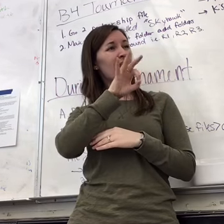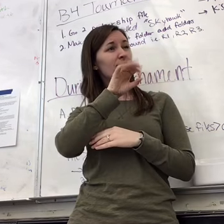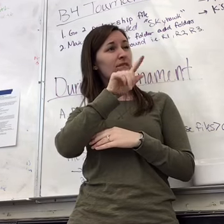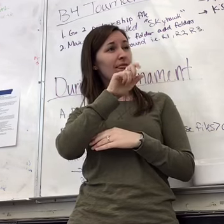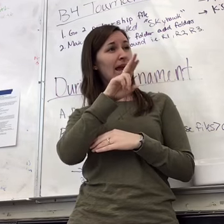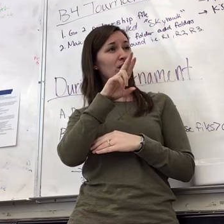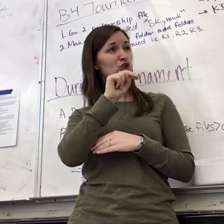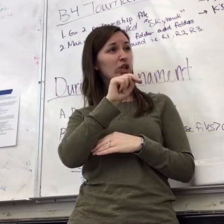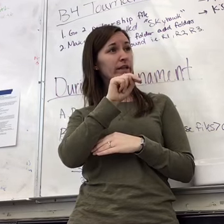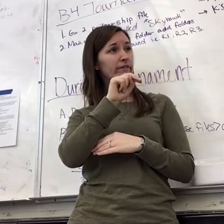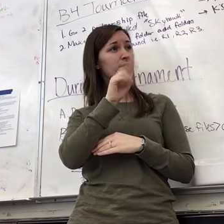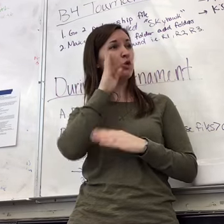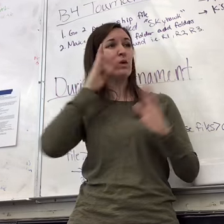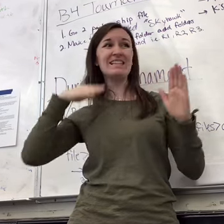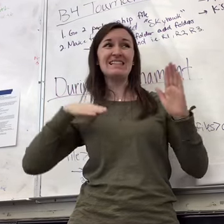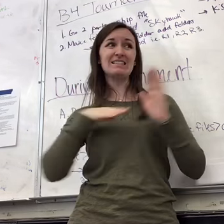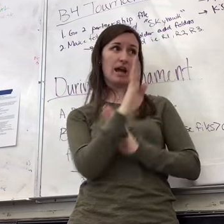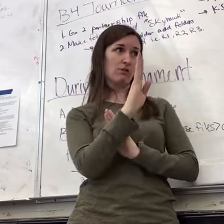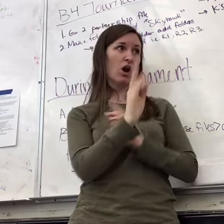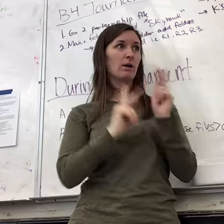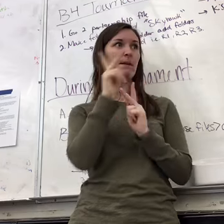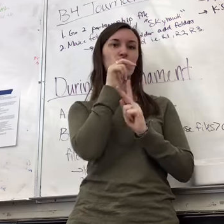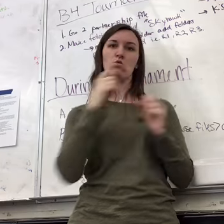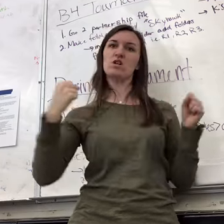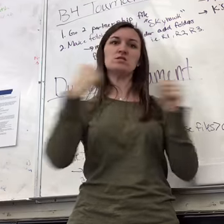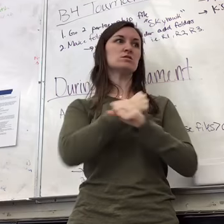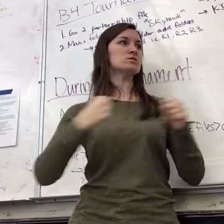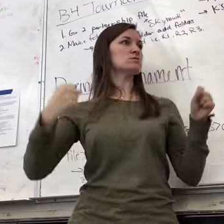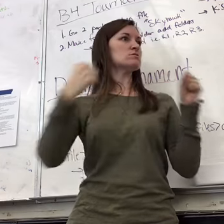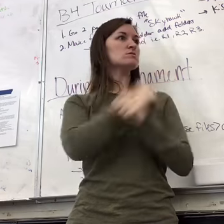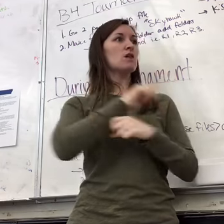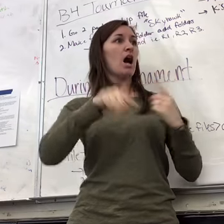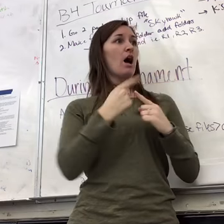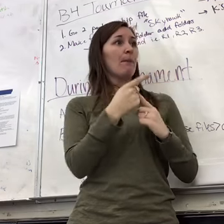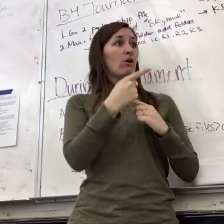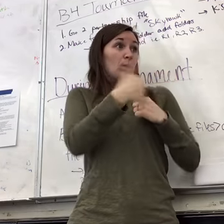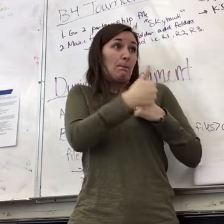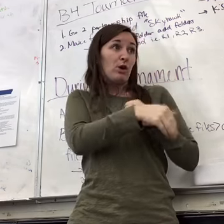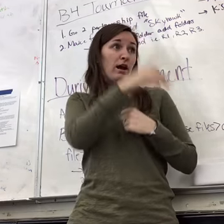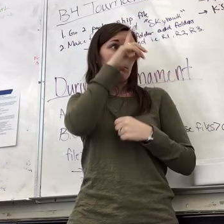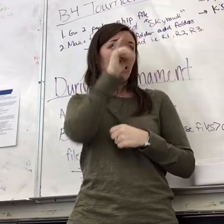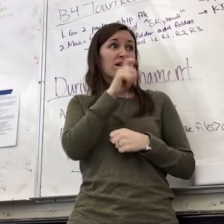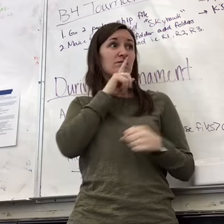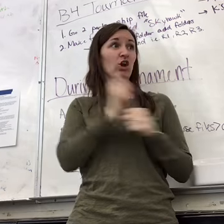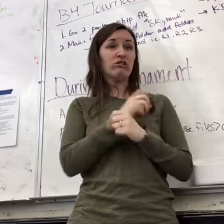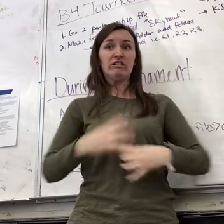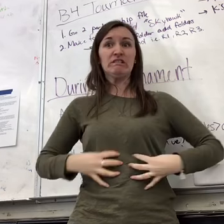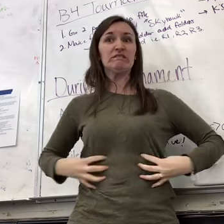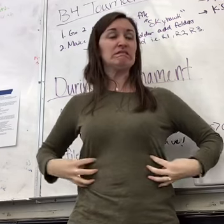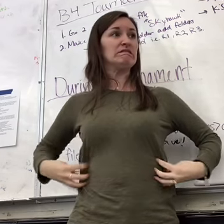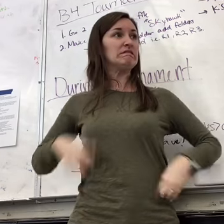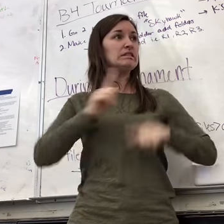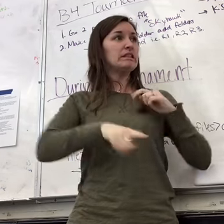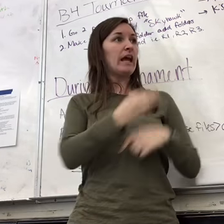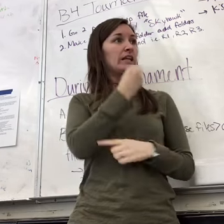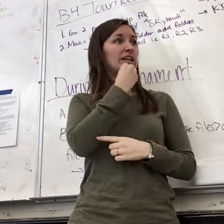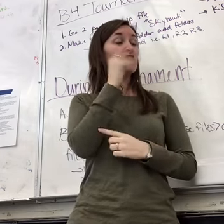riots increase, as in people fighting over bread because they cannot eat. So, North, successful, able to stabilize